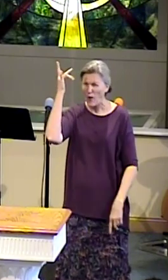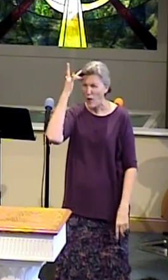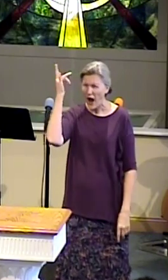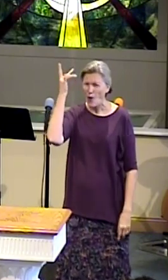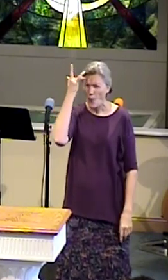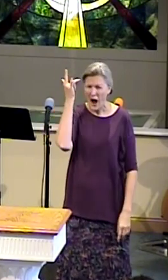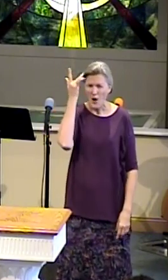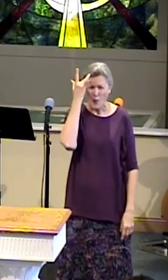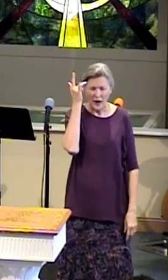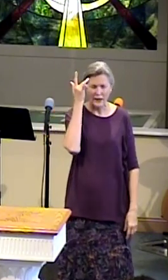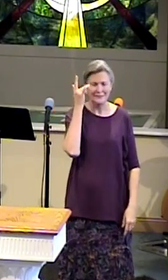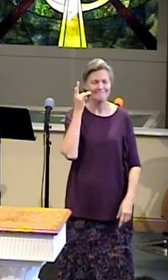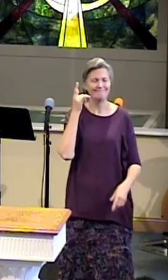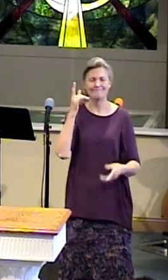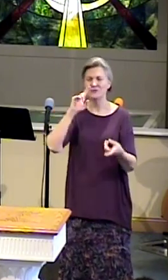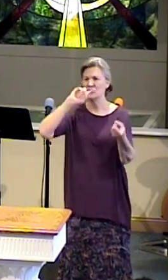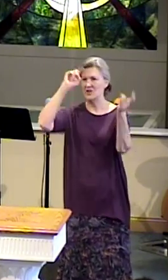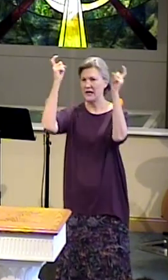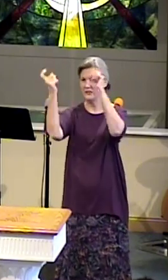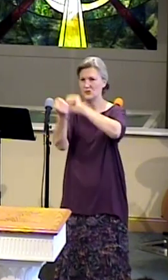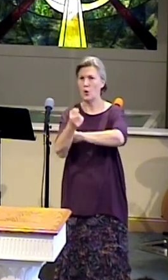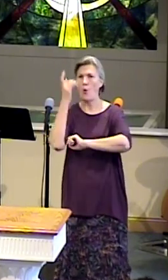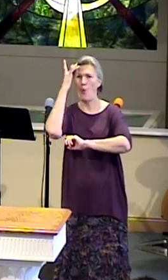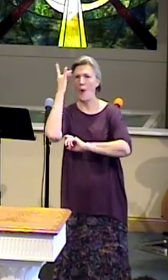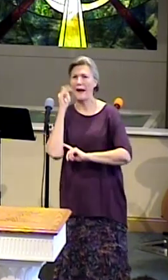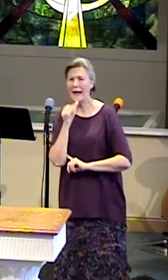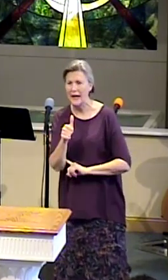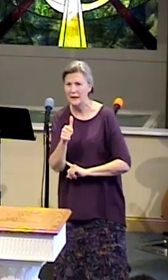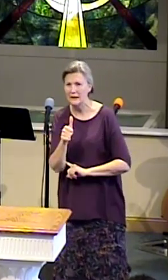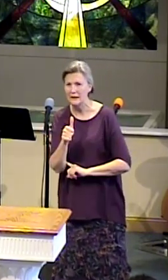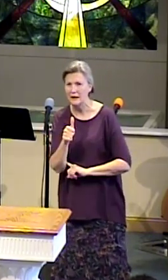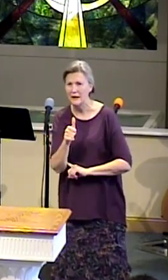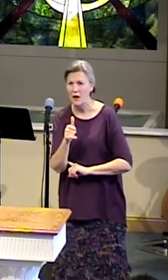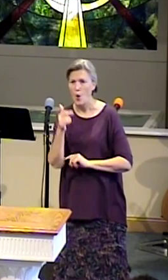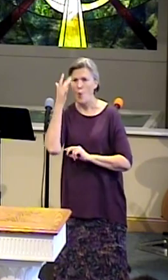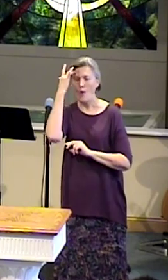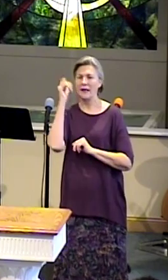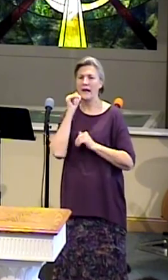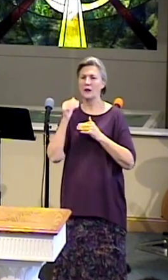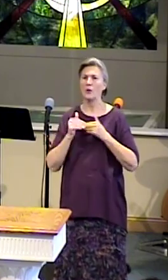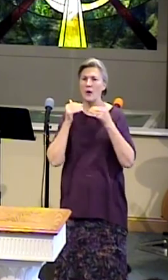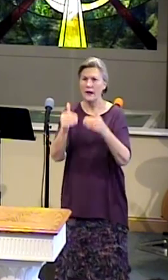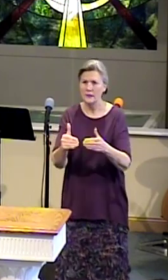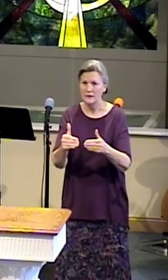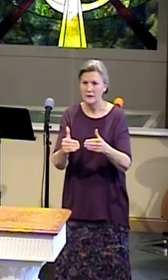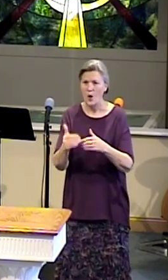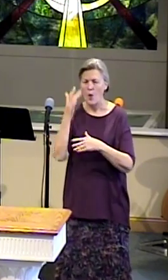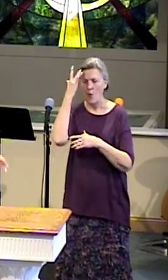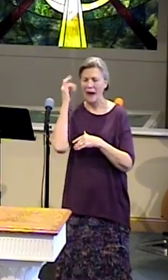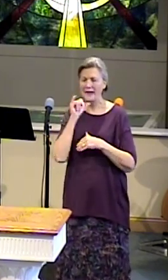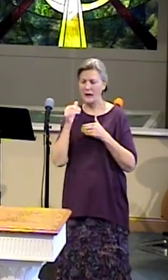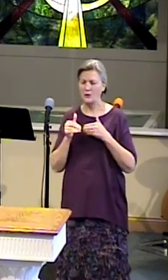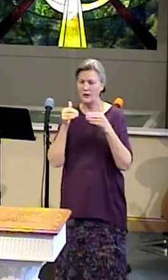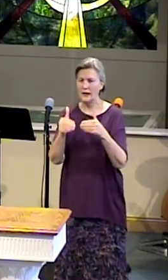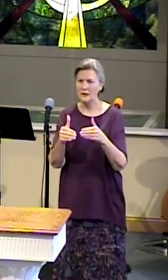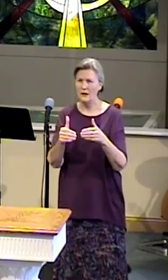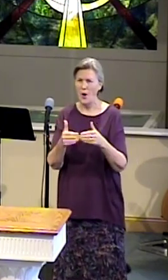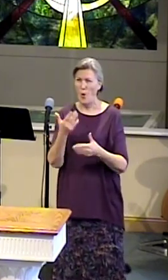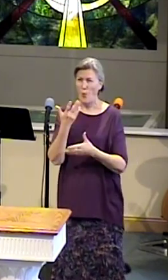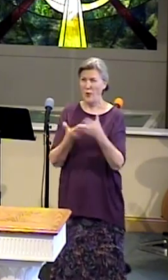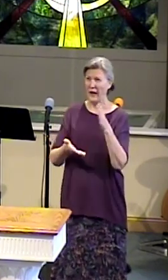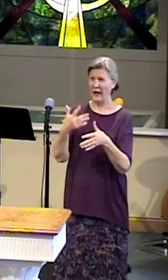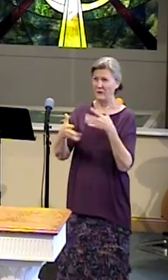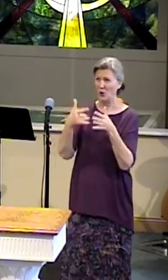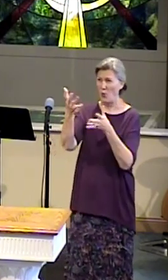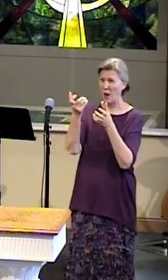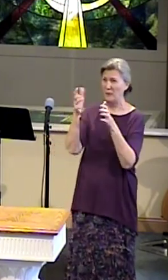it needs to be why not. God, we're asking you today to help us to begin thinking. Lord, whatever you want me to do, why